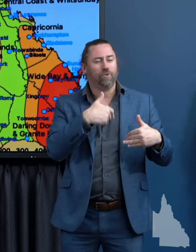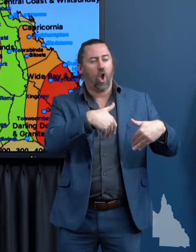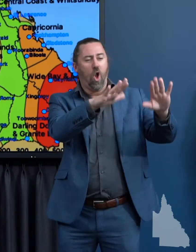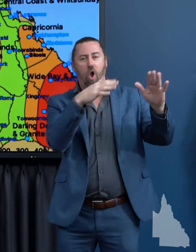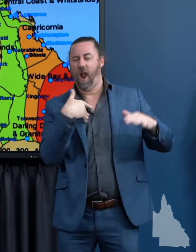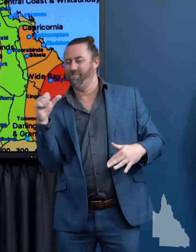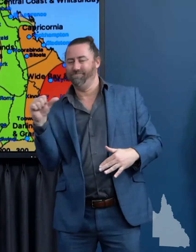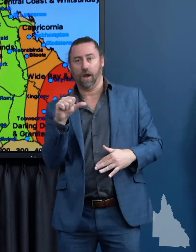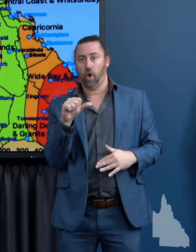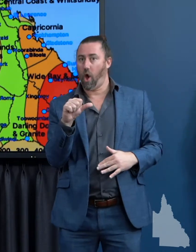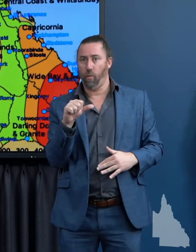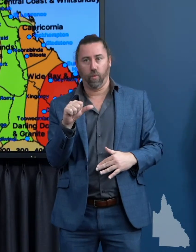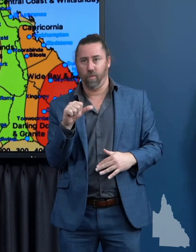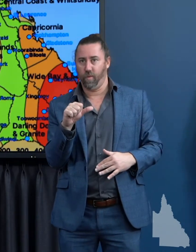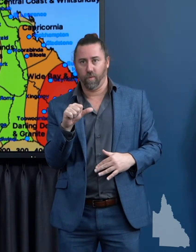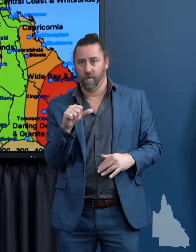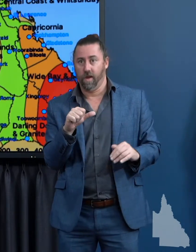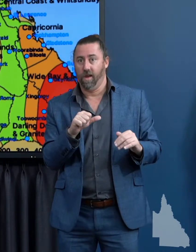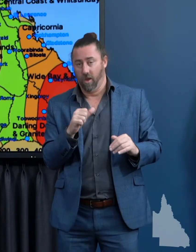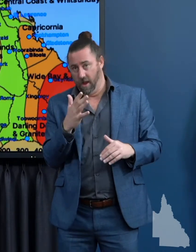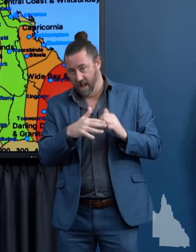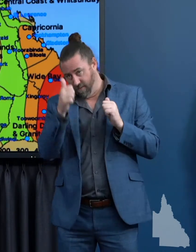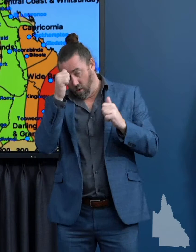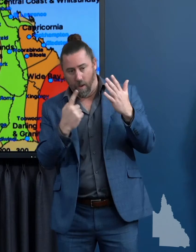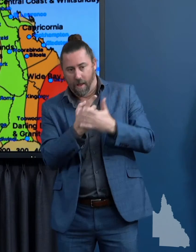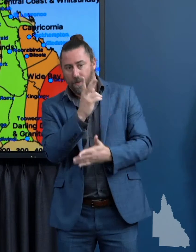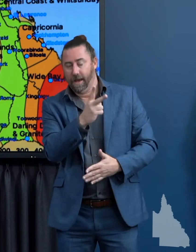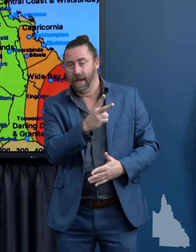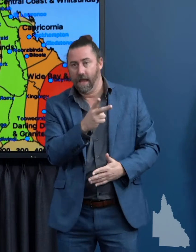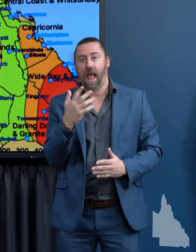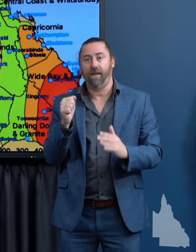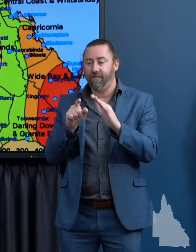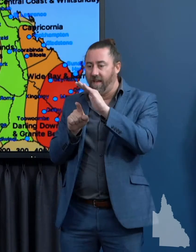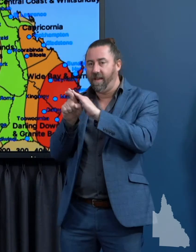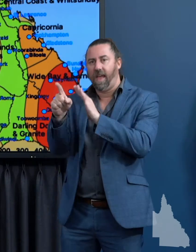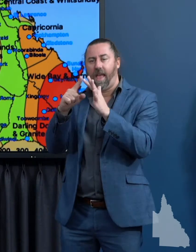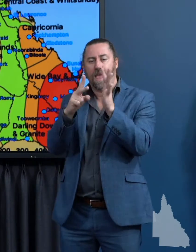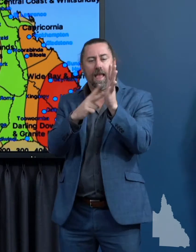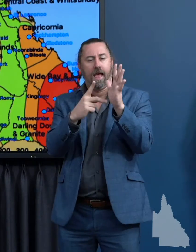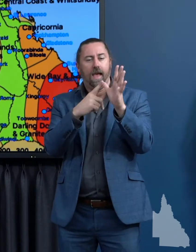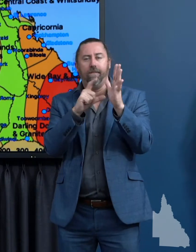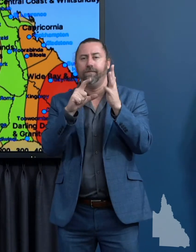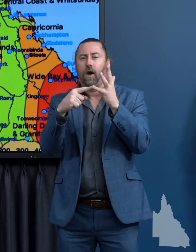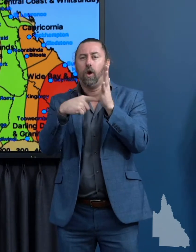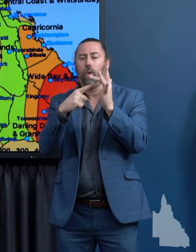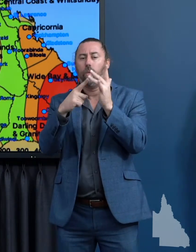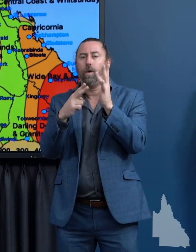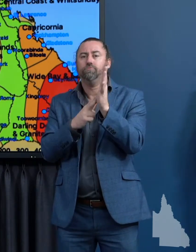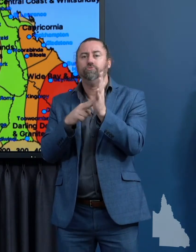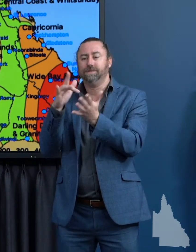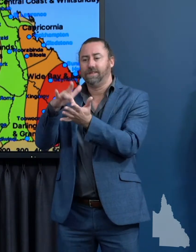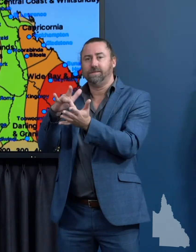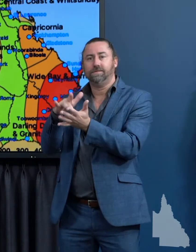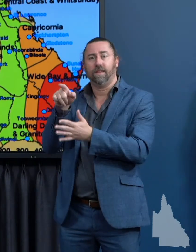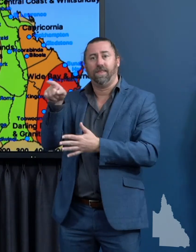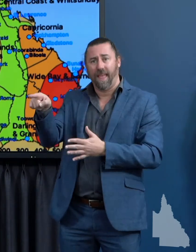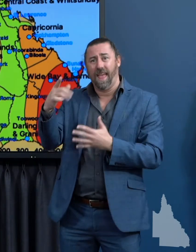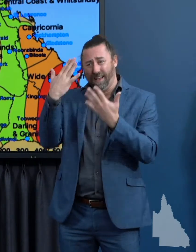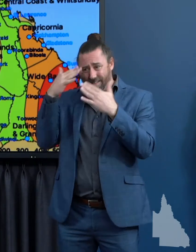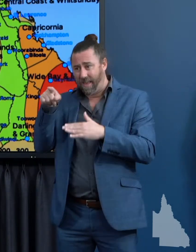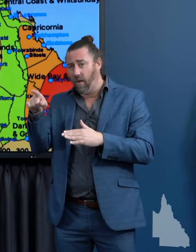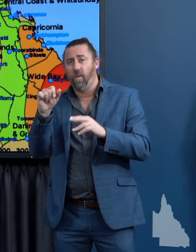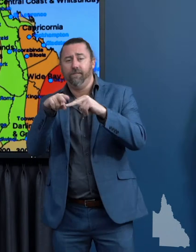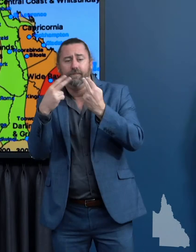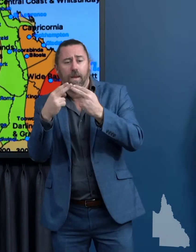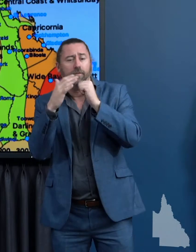have evacuation centres set up to support you. You can get support obviously from your family and friends. But what